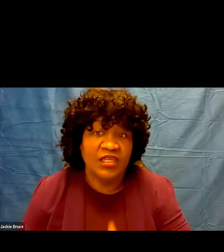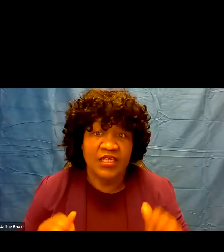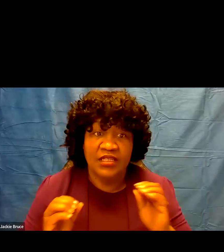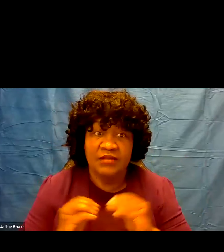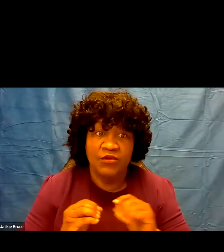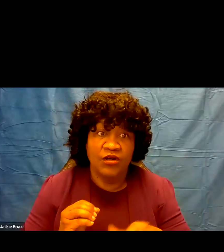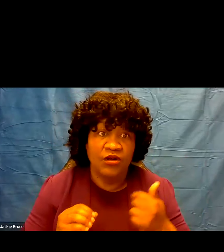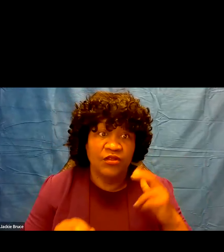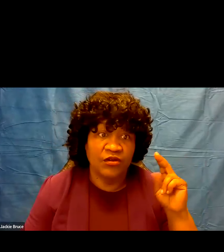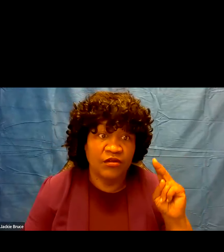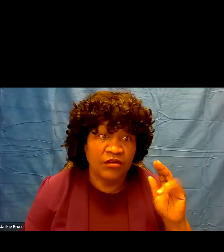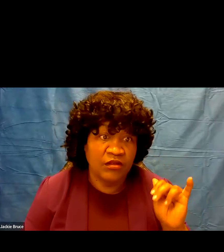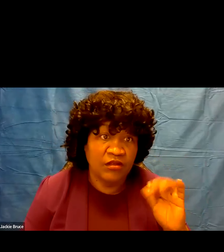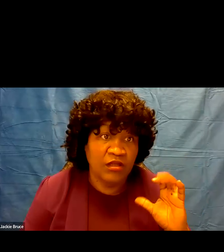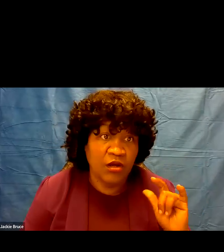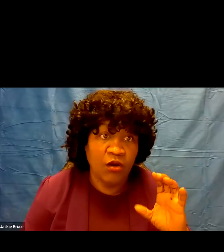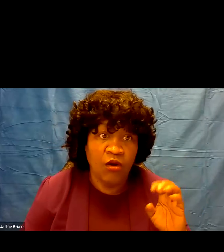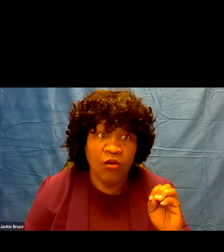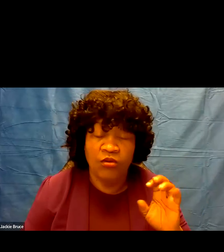Nicola, did I miss any action items?